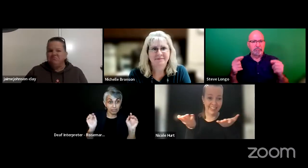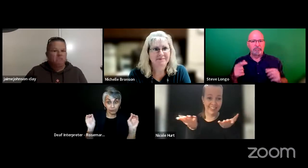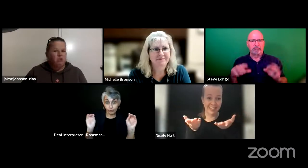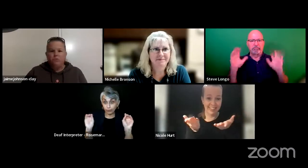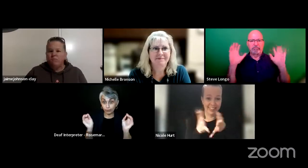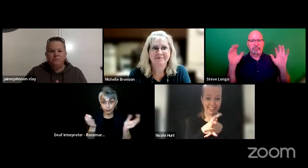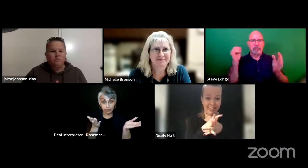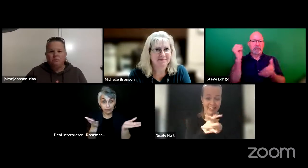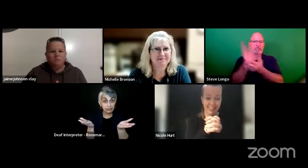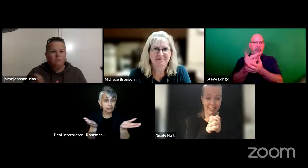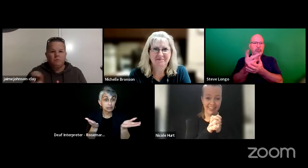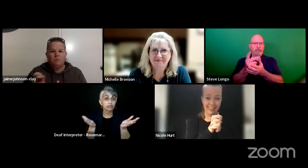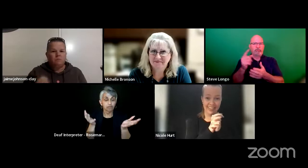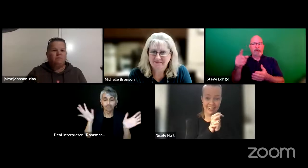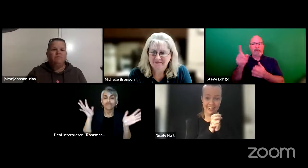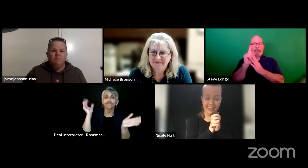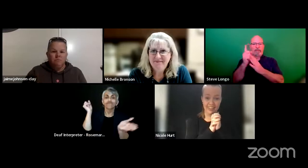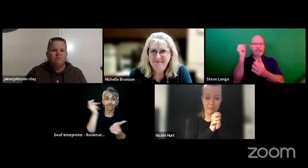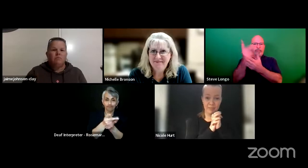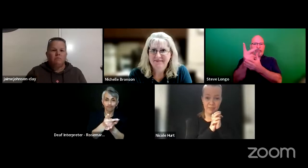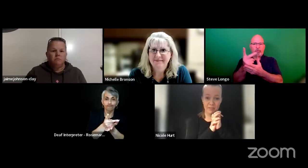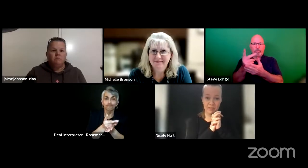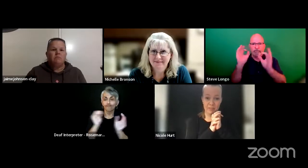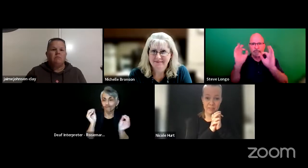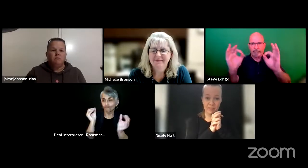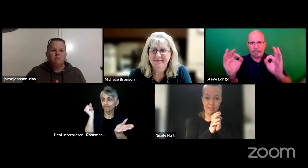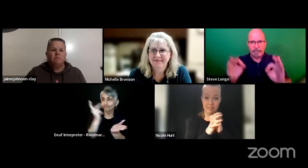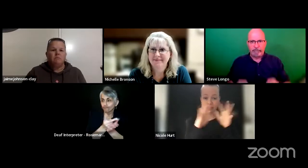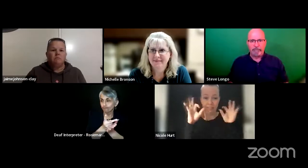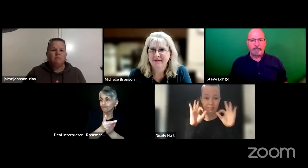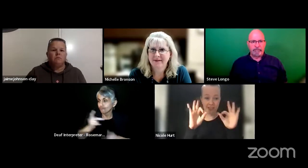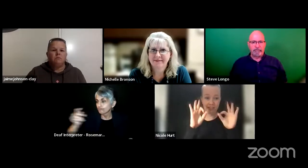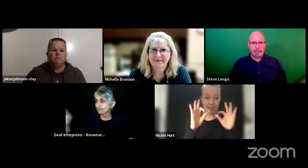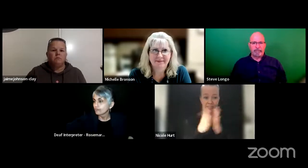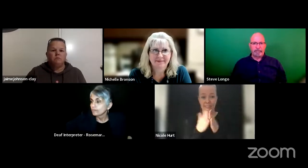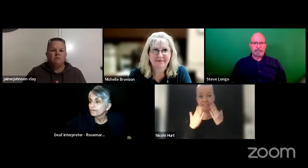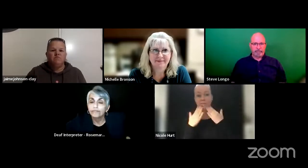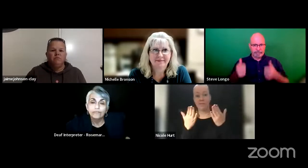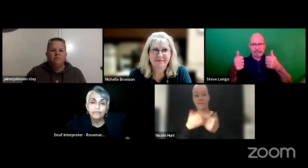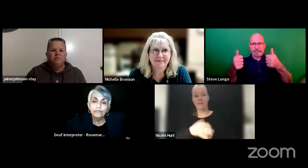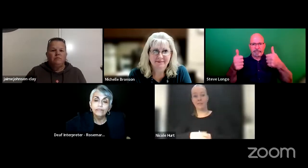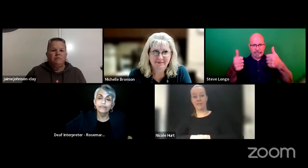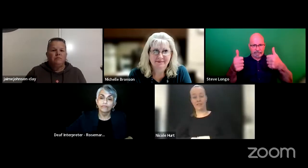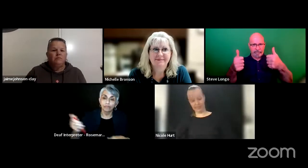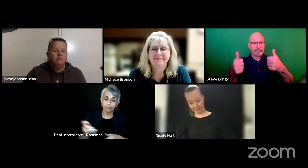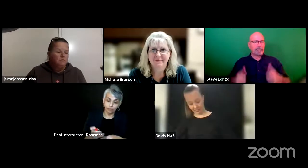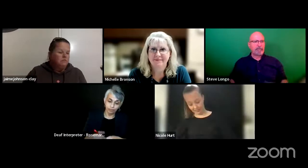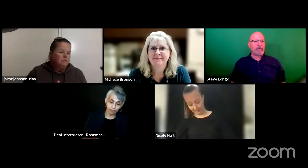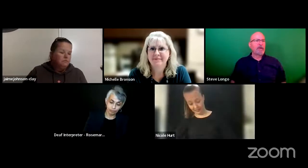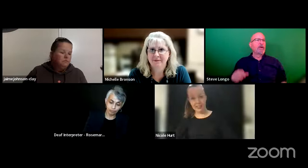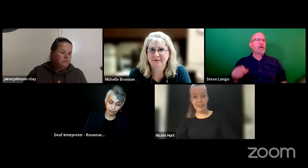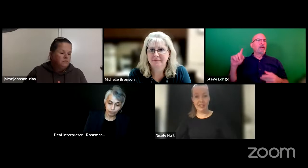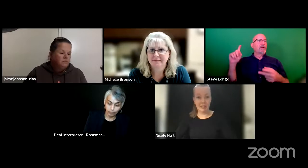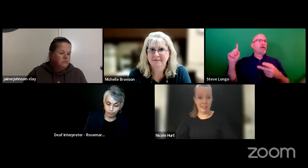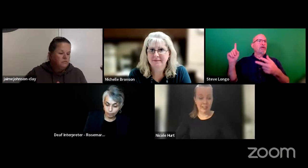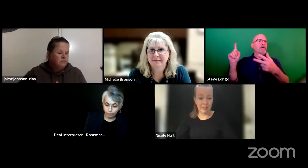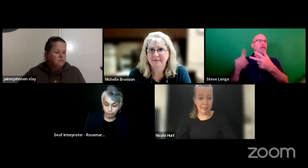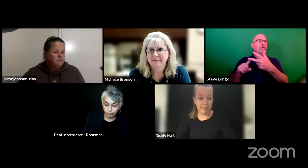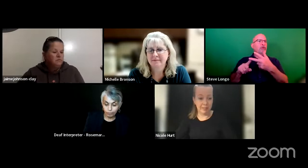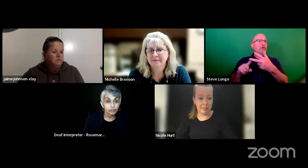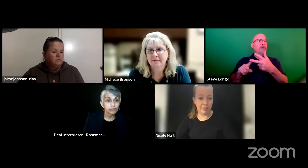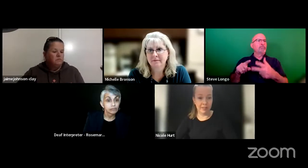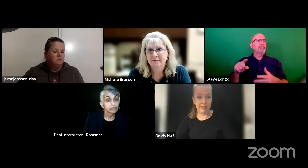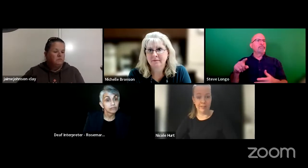Steve Longo's asking, no opposition. We will approve the board minutes as read. Thank you.